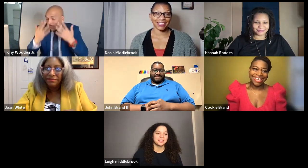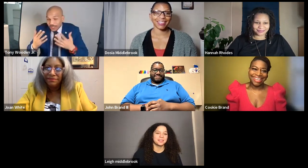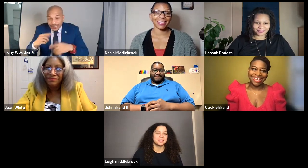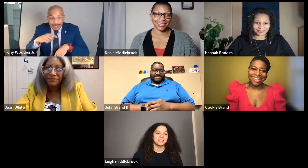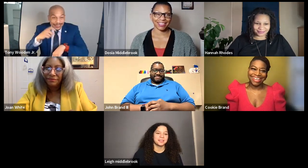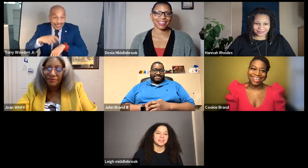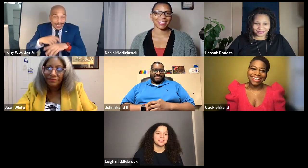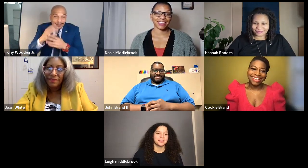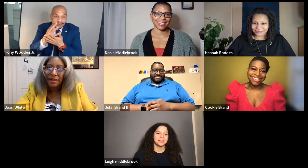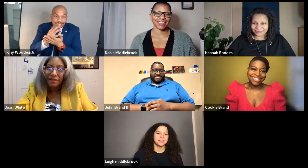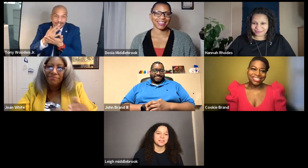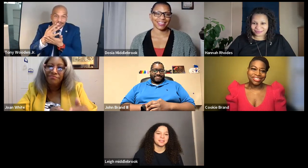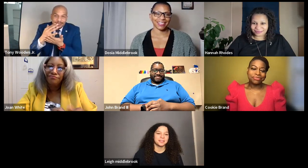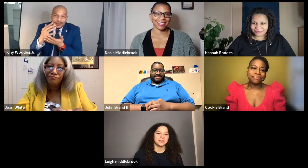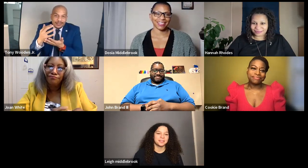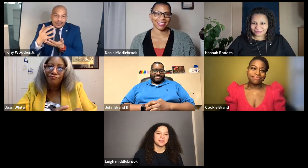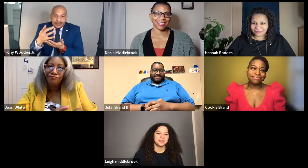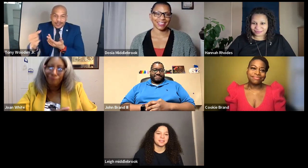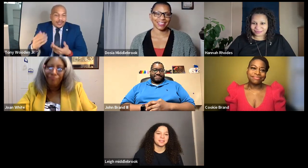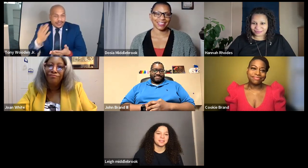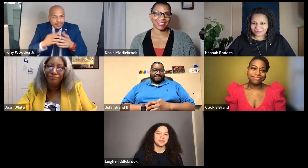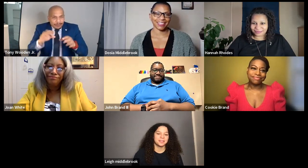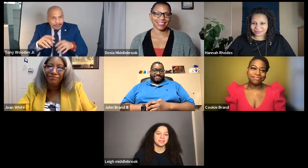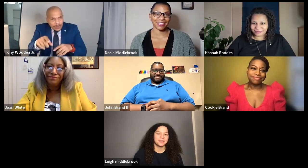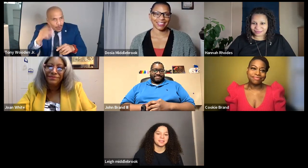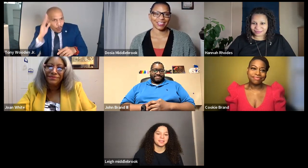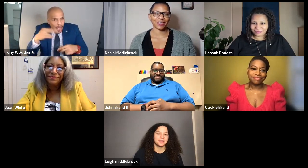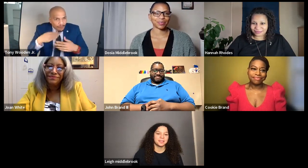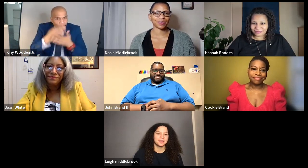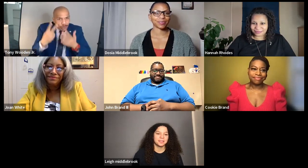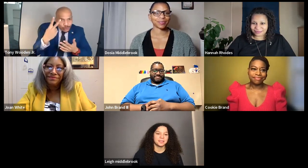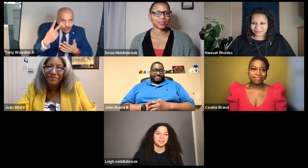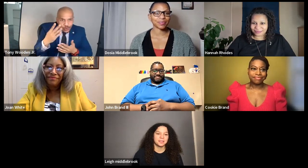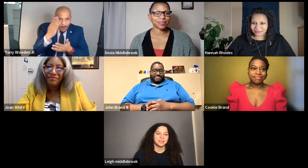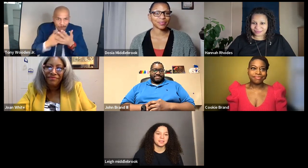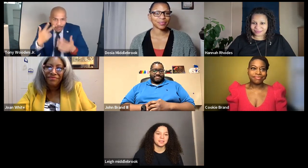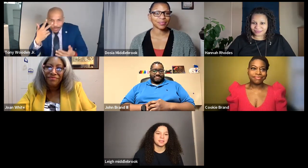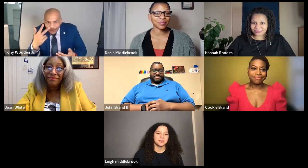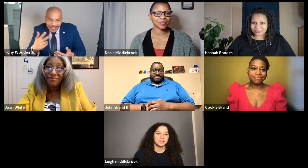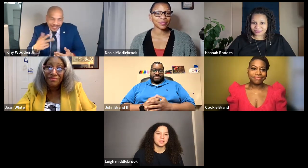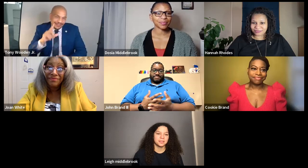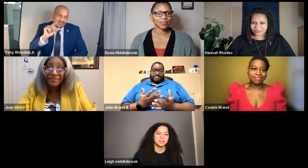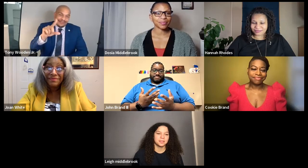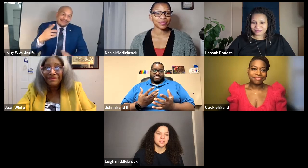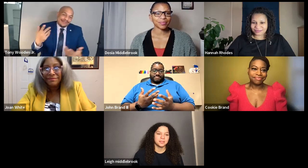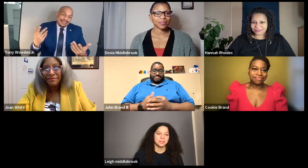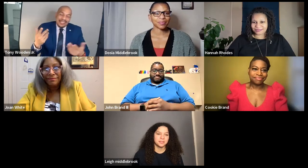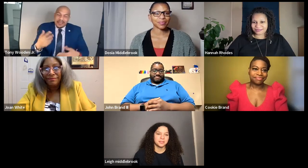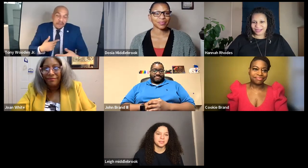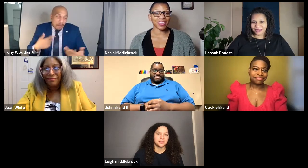4 hours. Really, we could. Unfortunately, we are out of time. You're absolutely right. So maybe we should have a part 2,